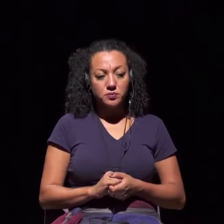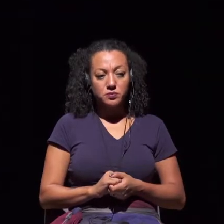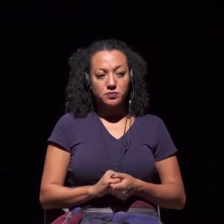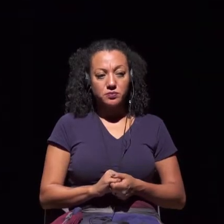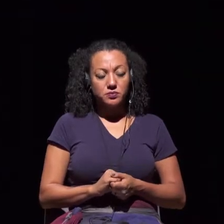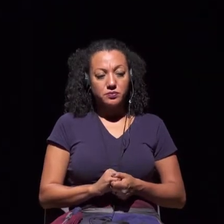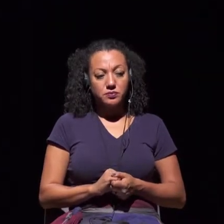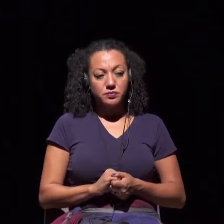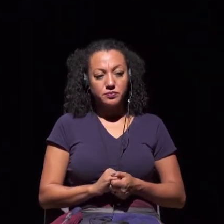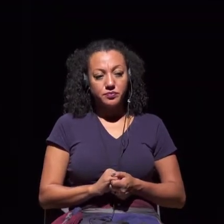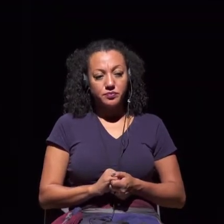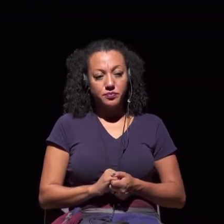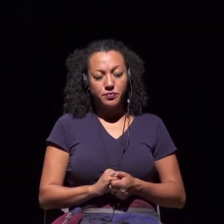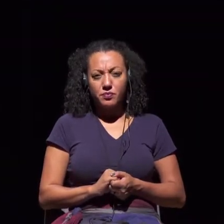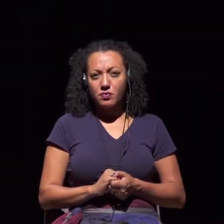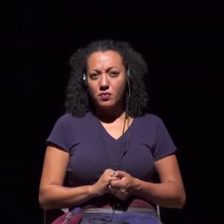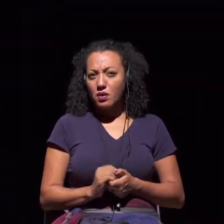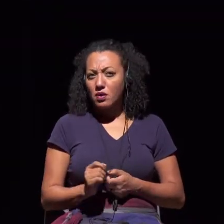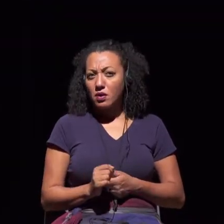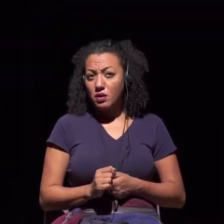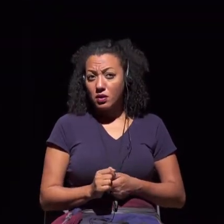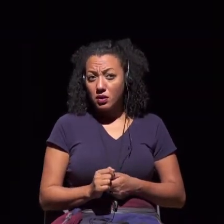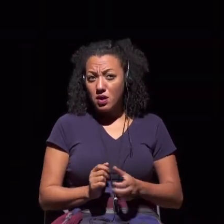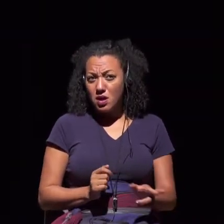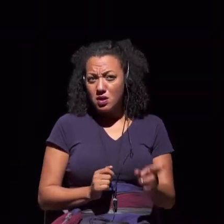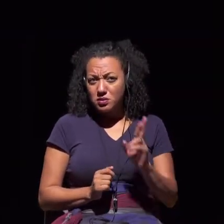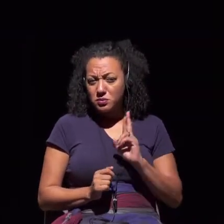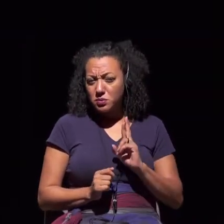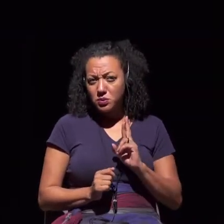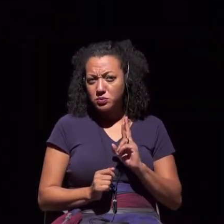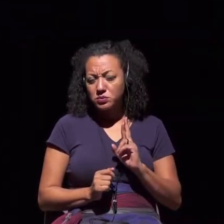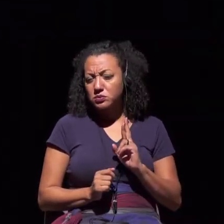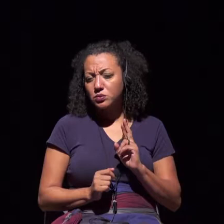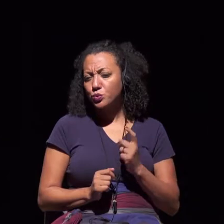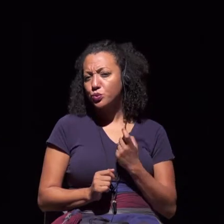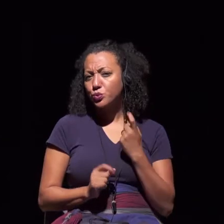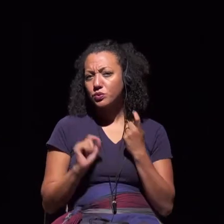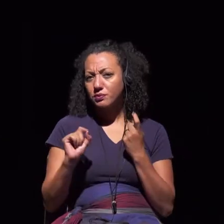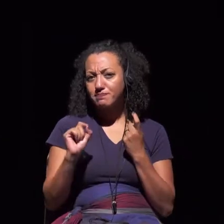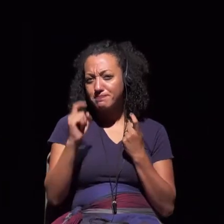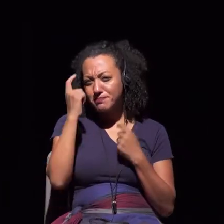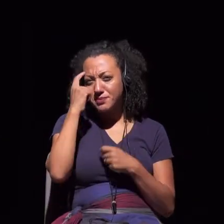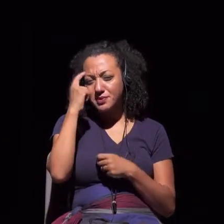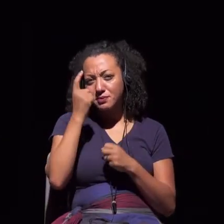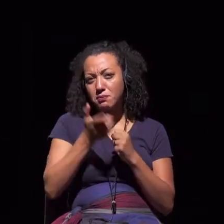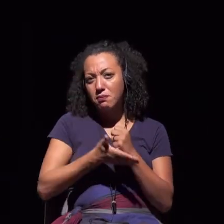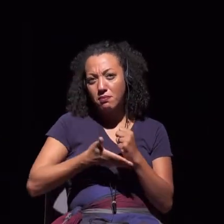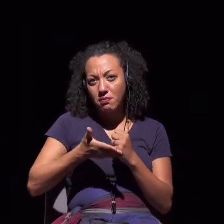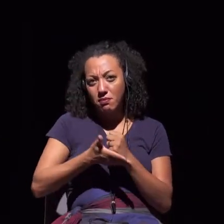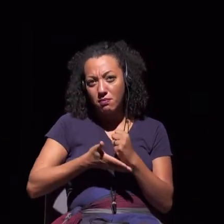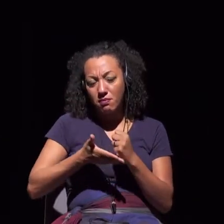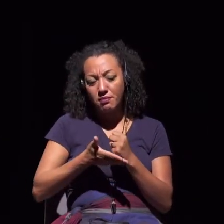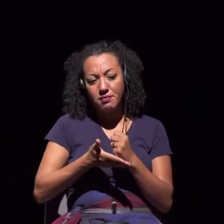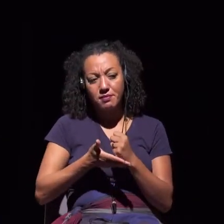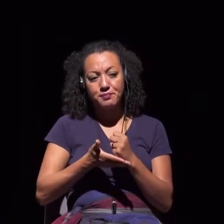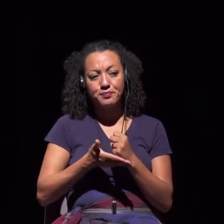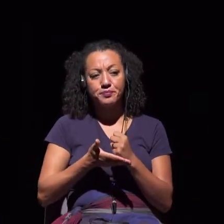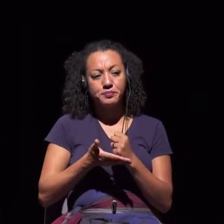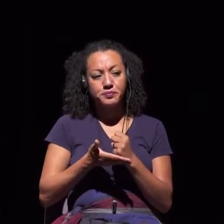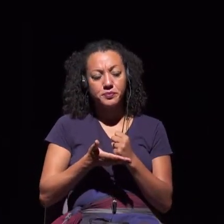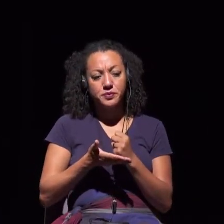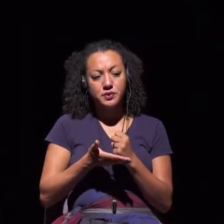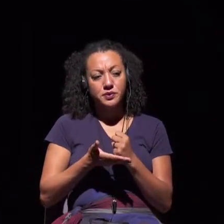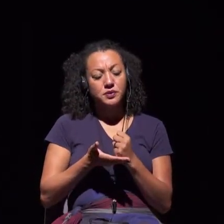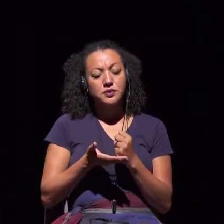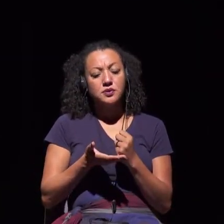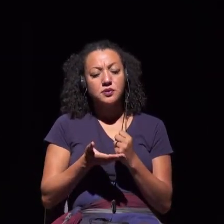my only response was to really think about a temporal structure that could elevate the presentation of the works of artists